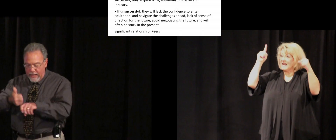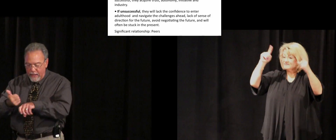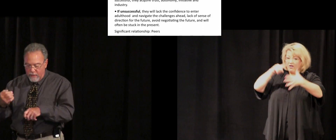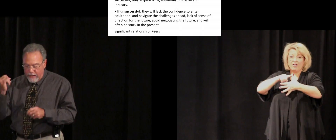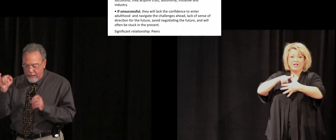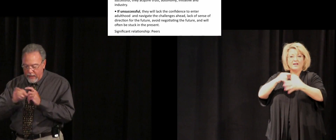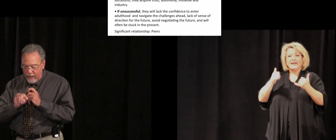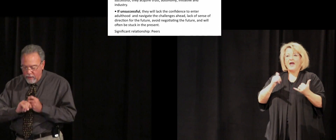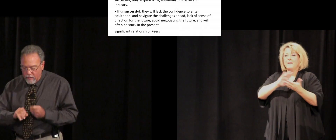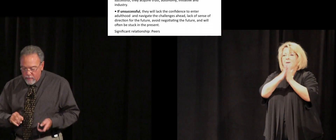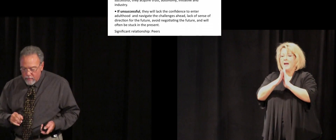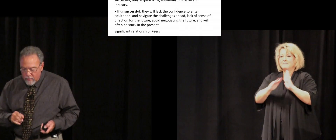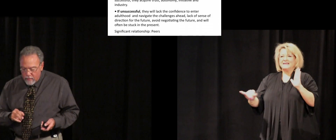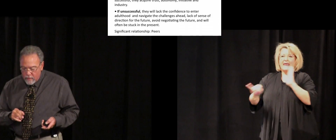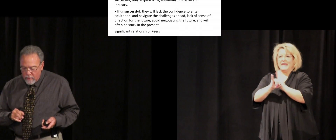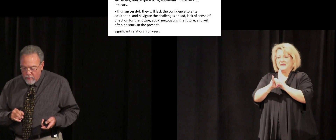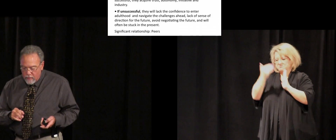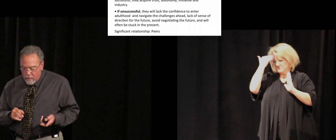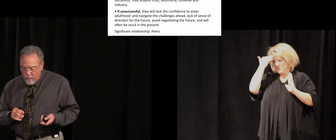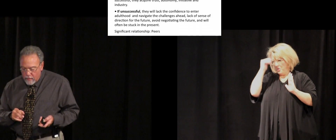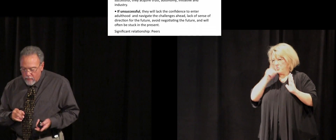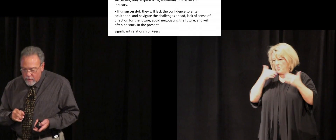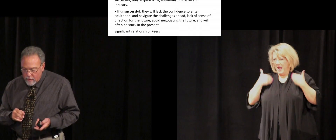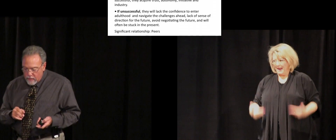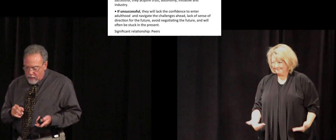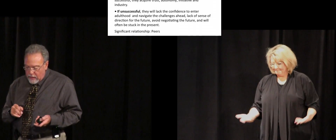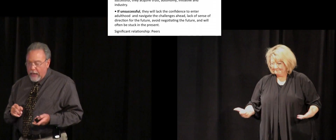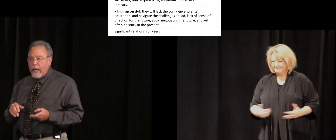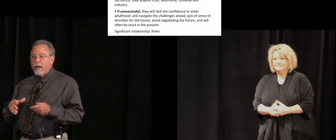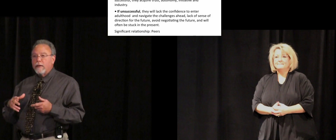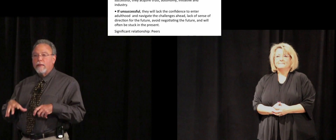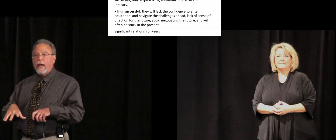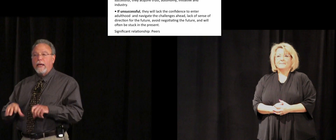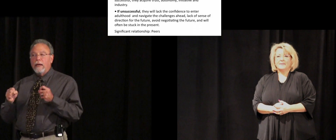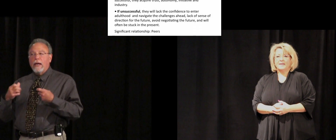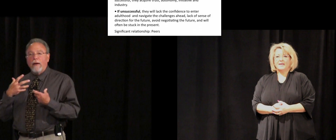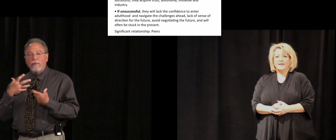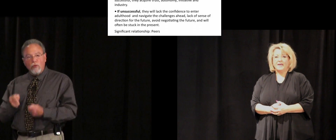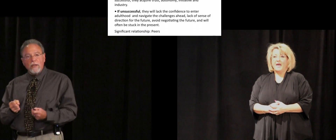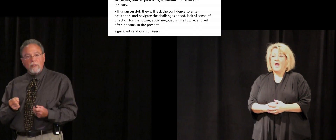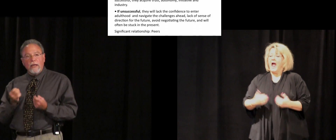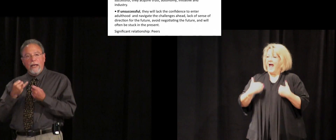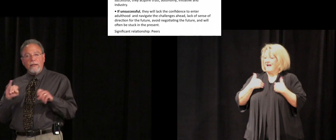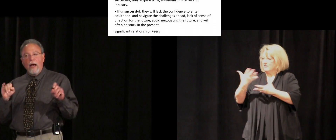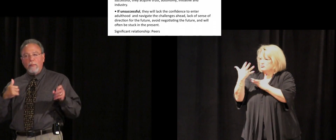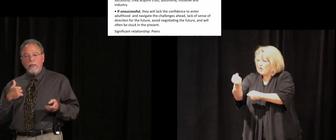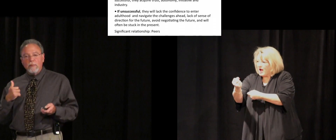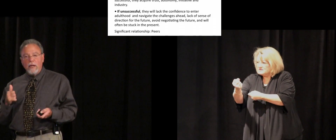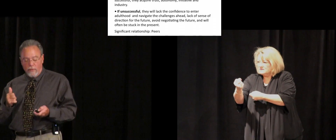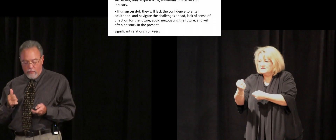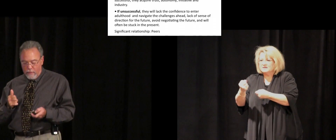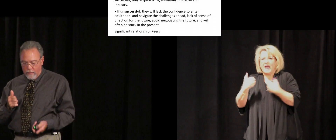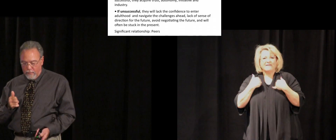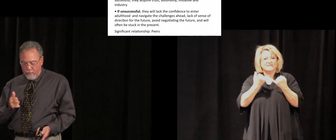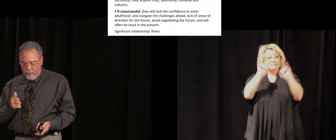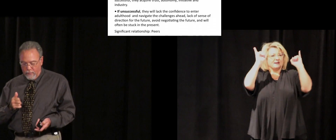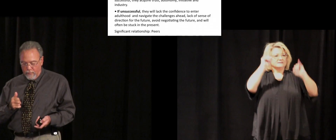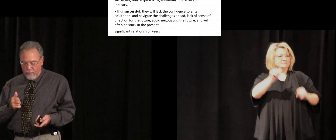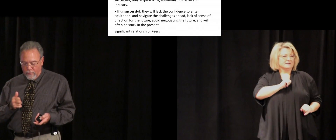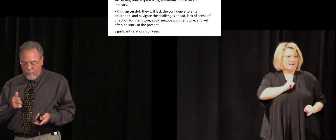strength and weakness and challenges that you have. We're going to talk next about teaching emotional